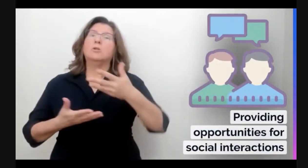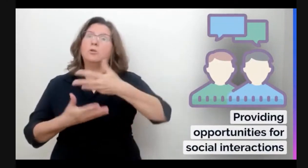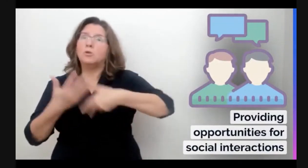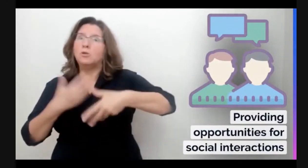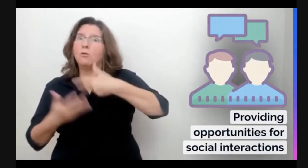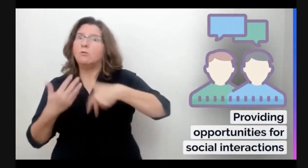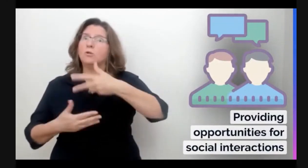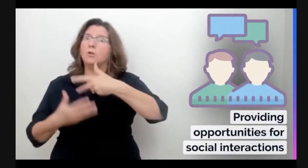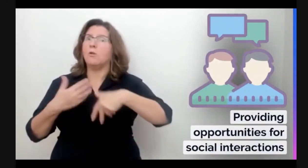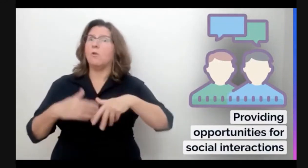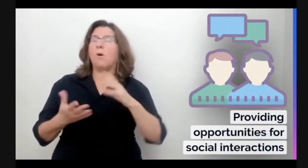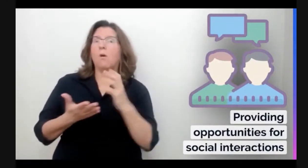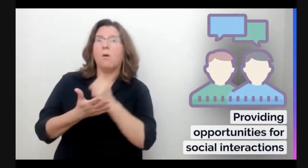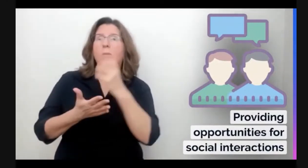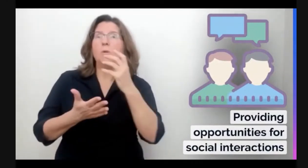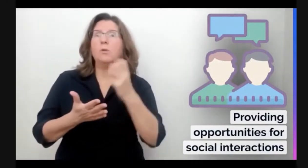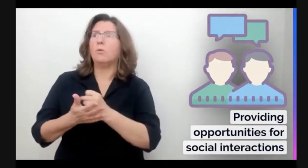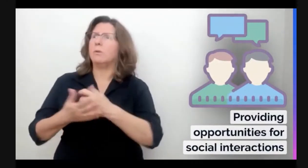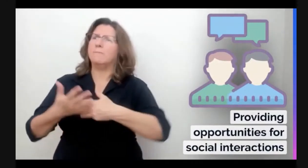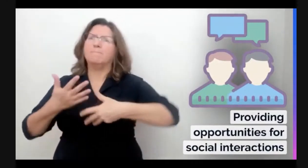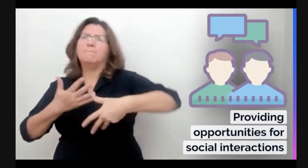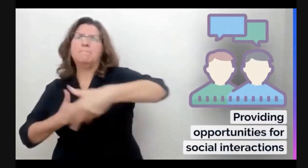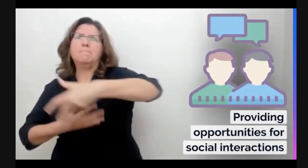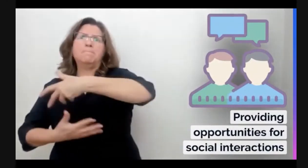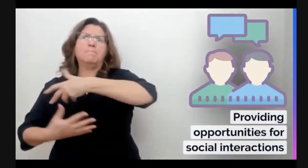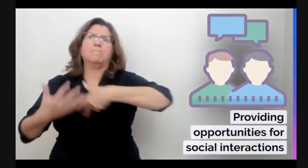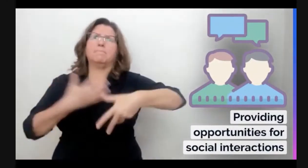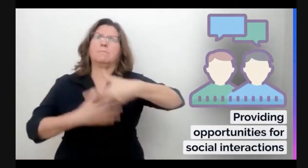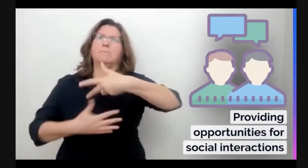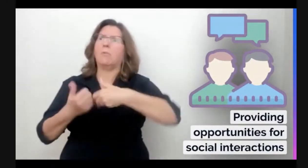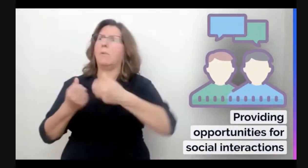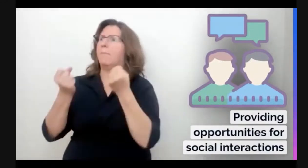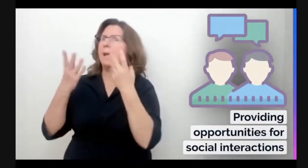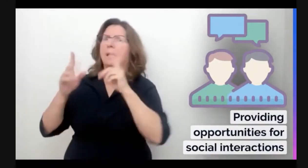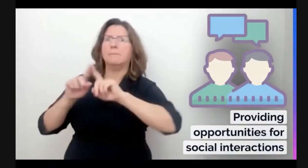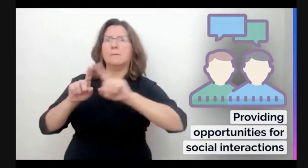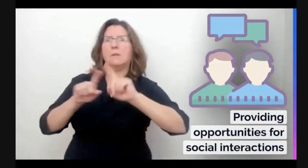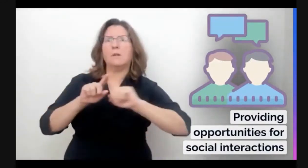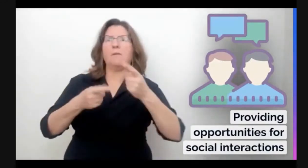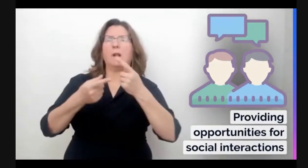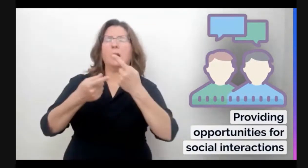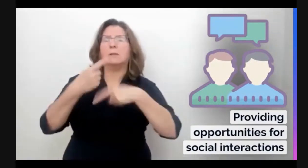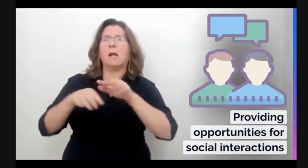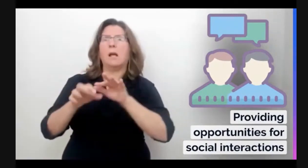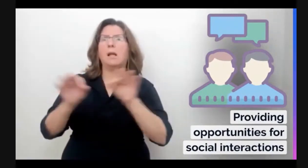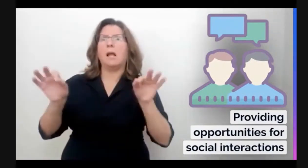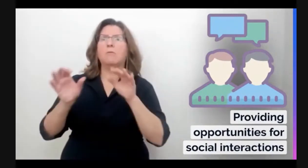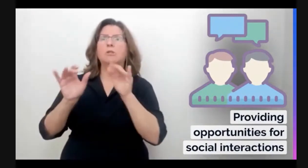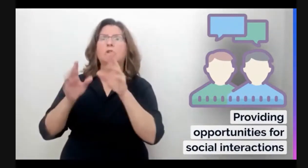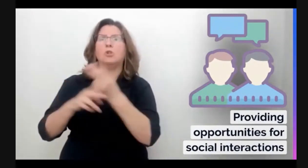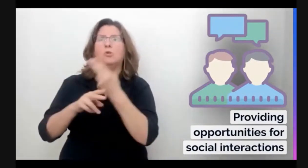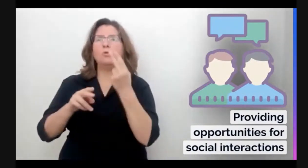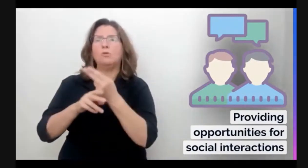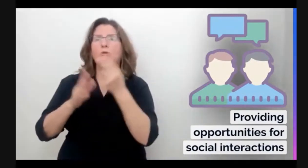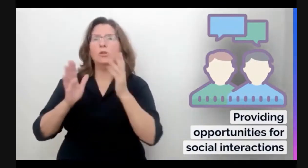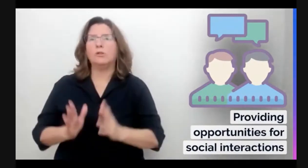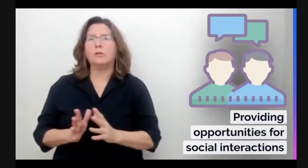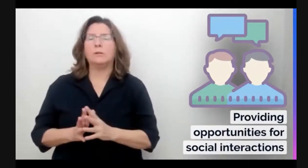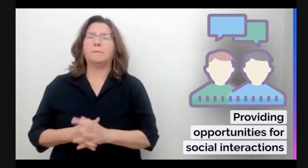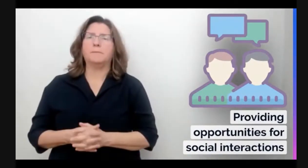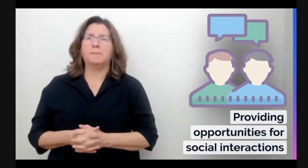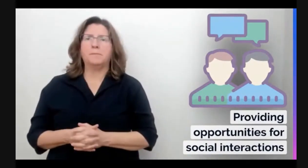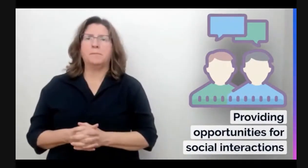Level 3 accessibility is about providing opportunities for social interaction with many other sign language